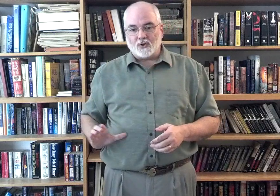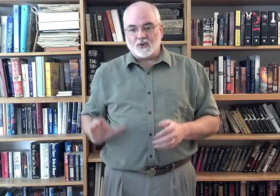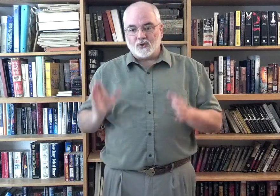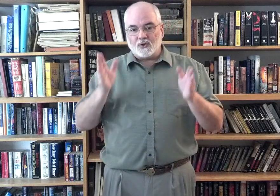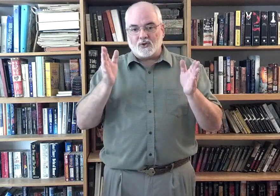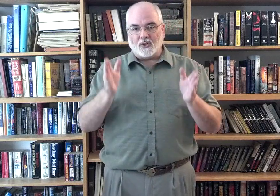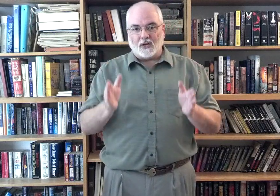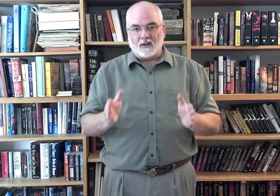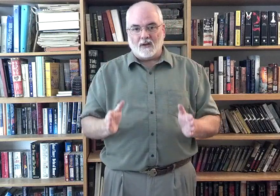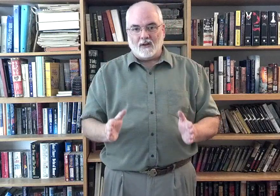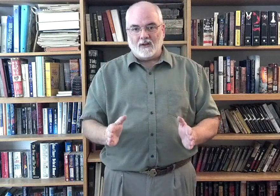Christian,